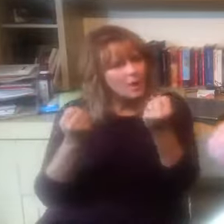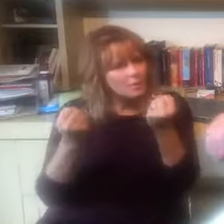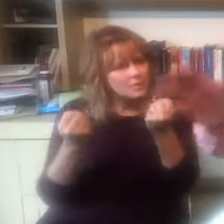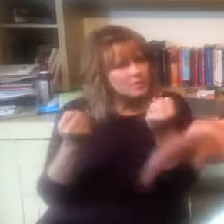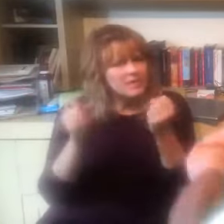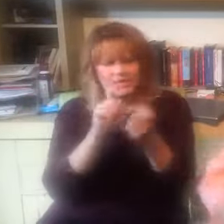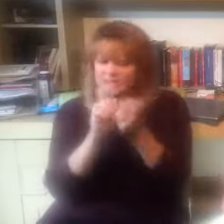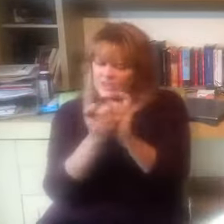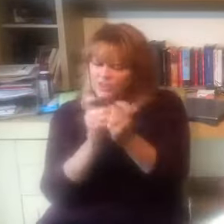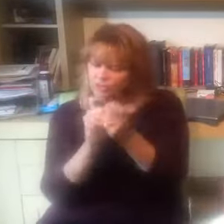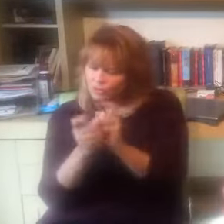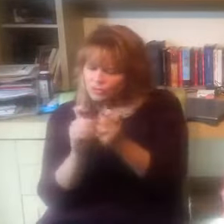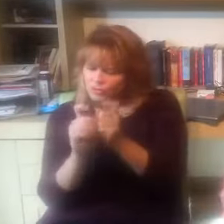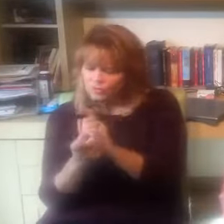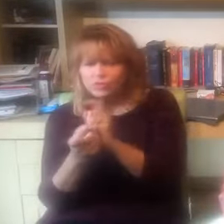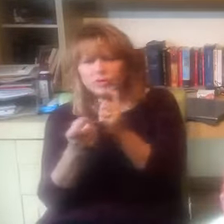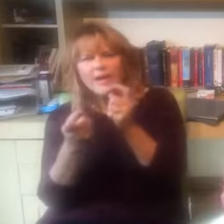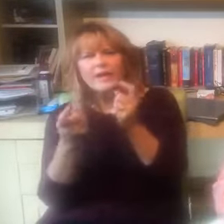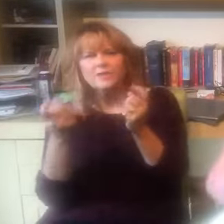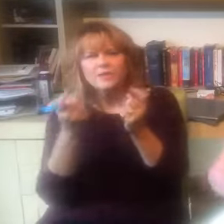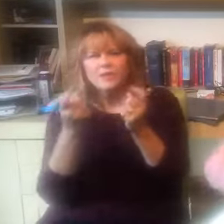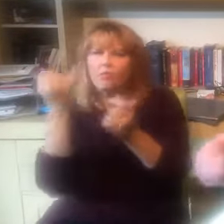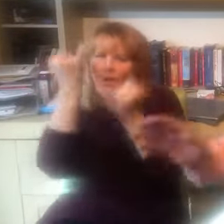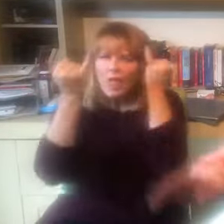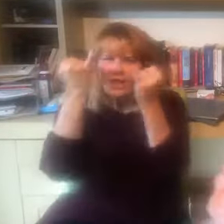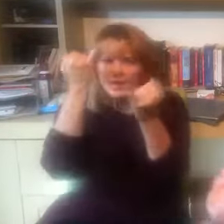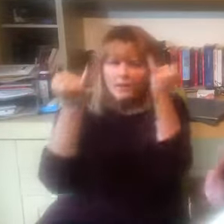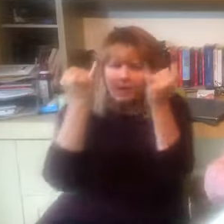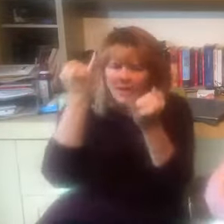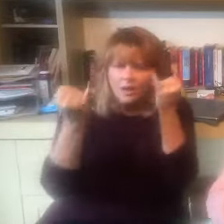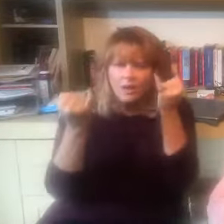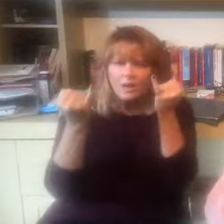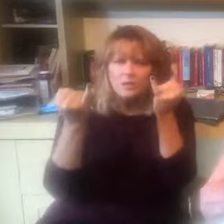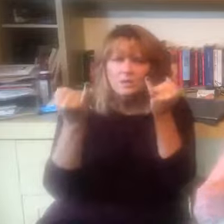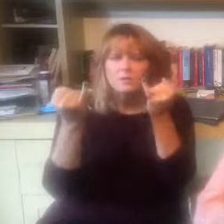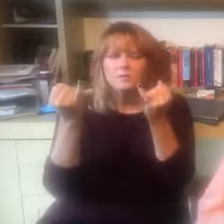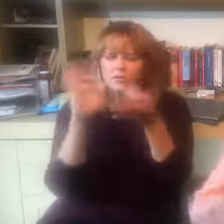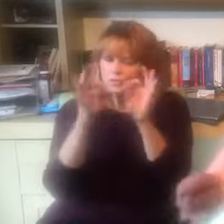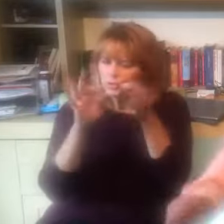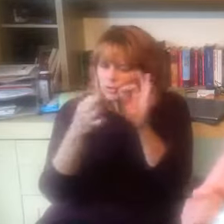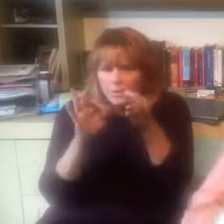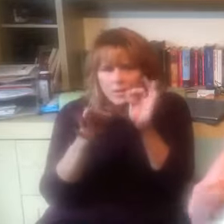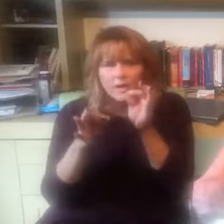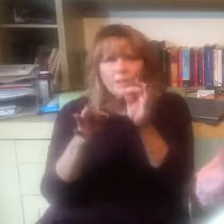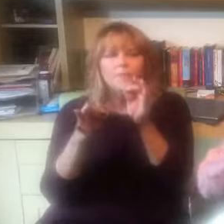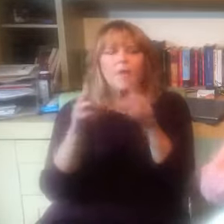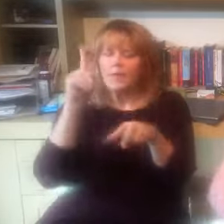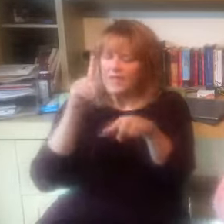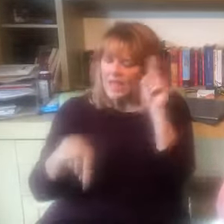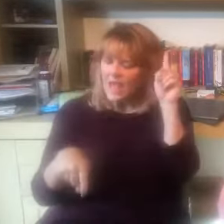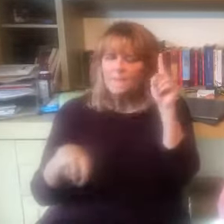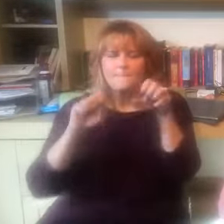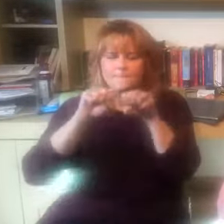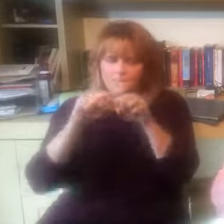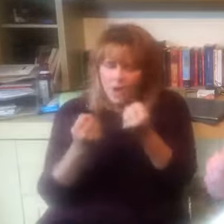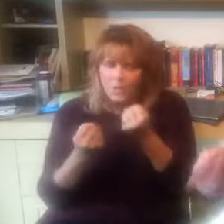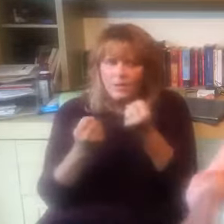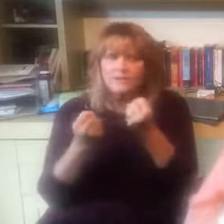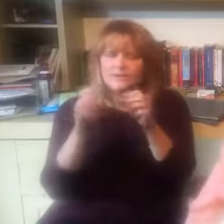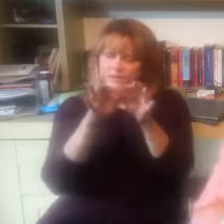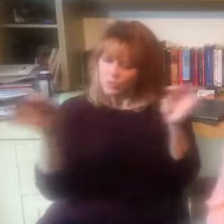can change it, your interpretation of it, all you want. It cannot be broken. If the scripture says